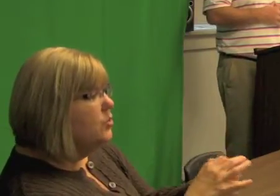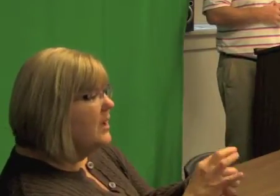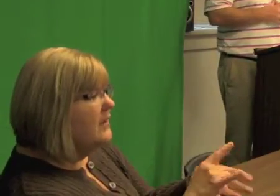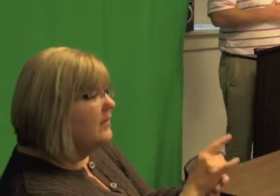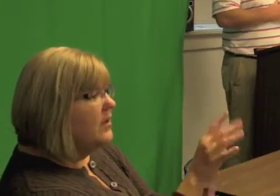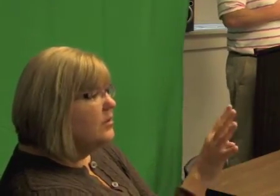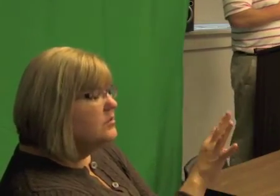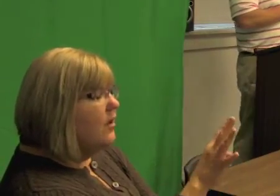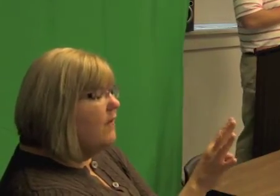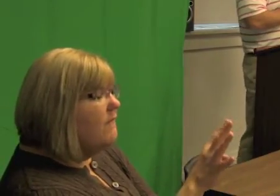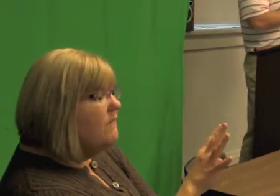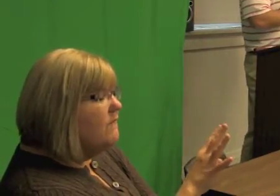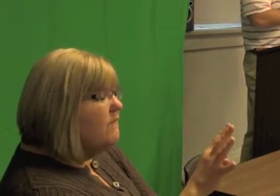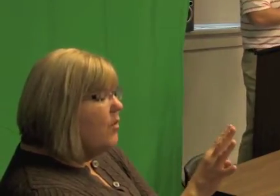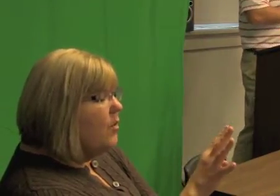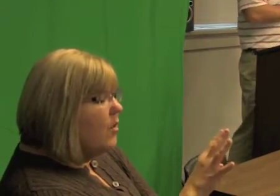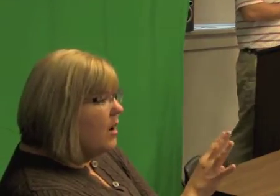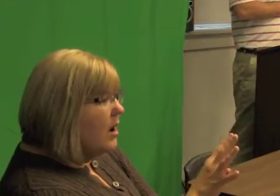four